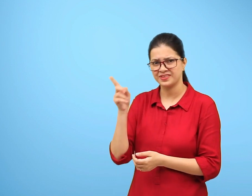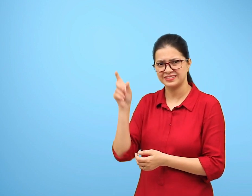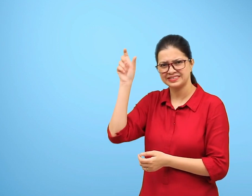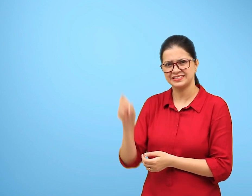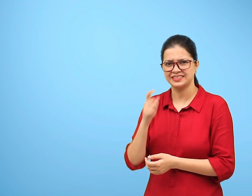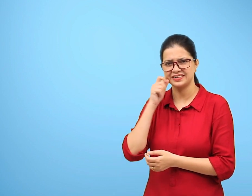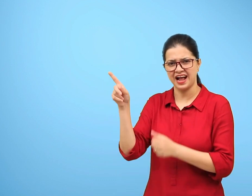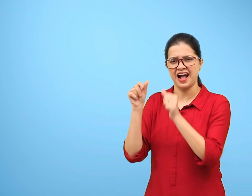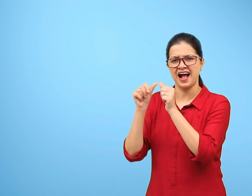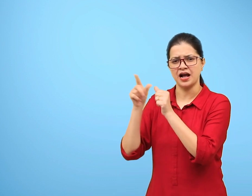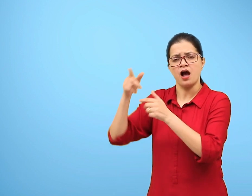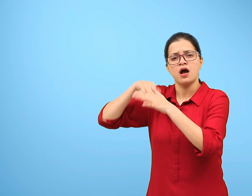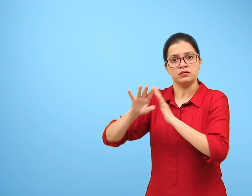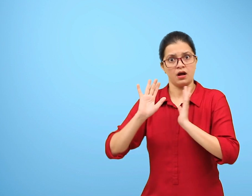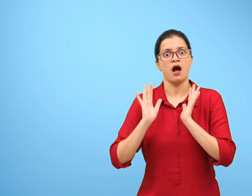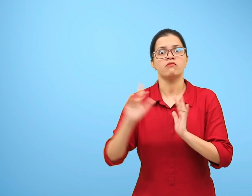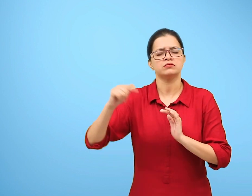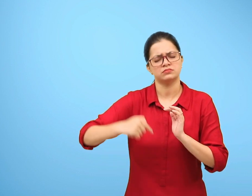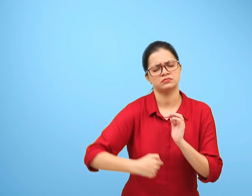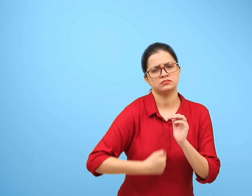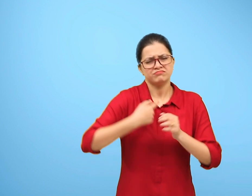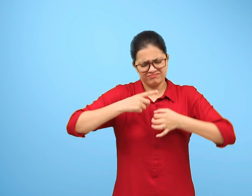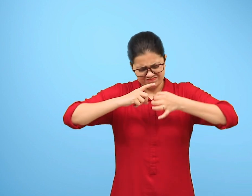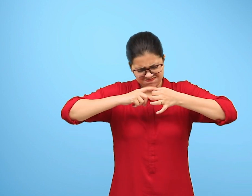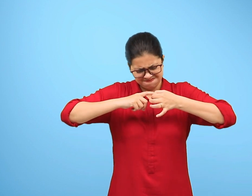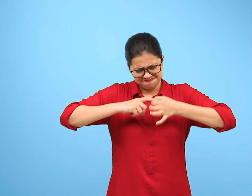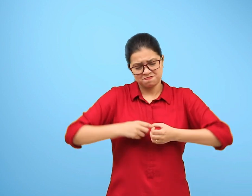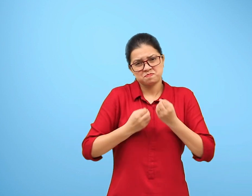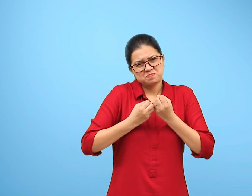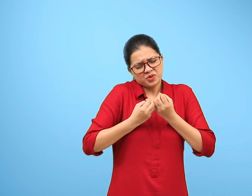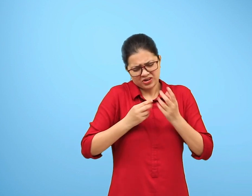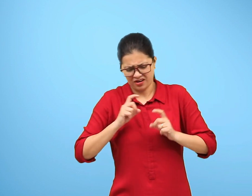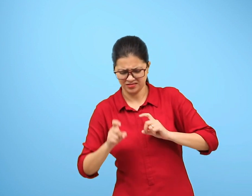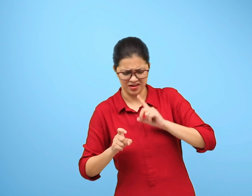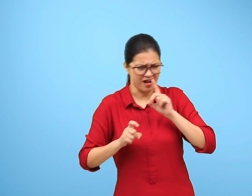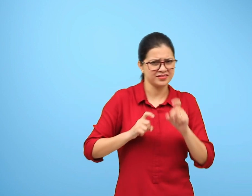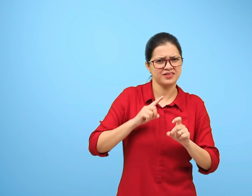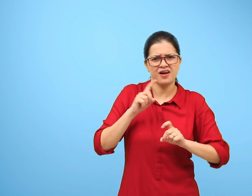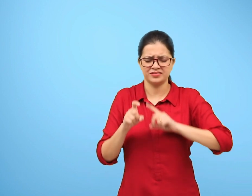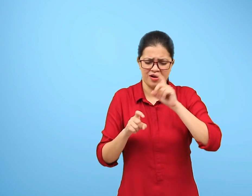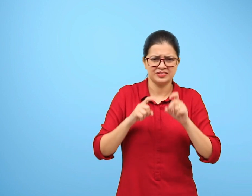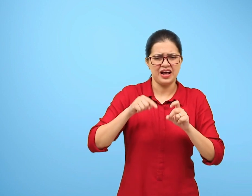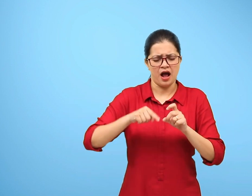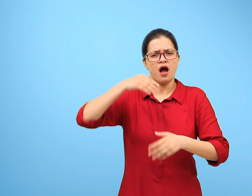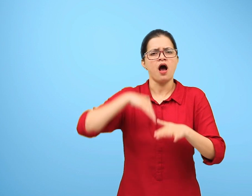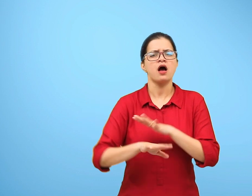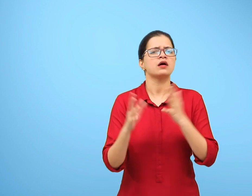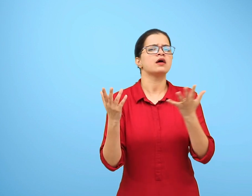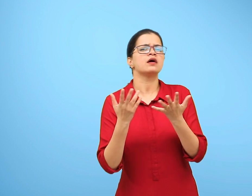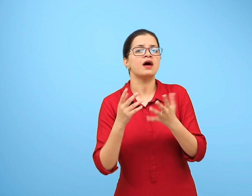Why do different animals have the body parts that they do have, and how do these body parts help animals to move the way they